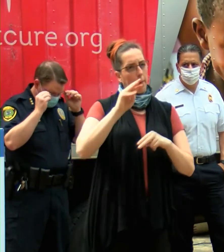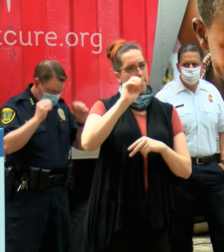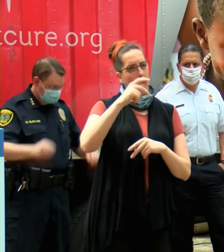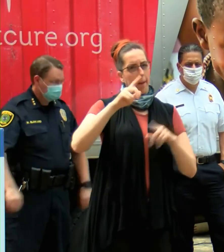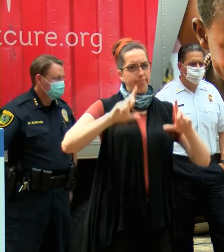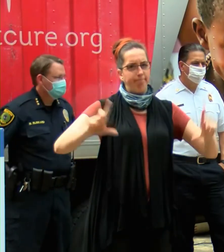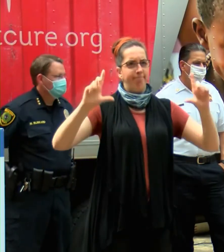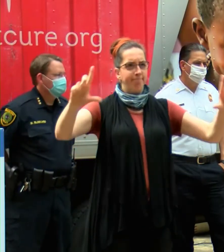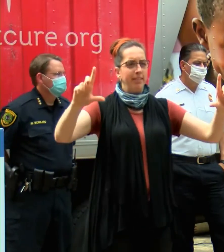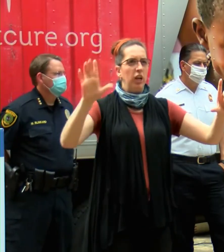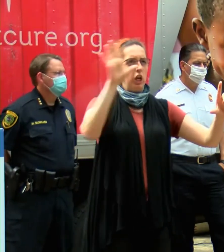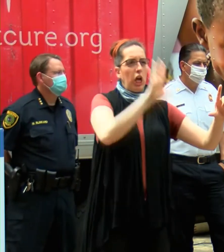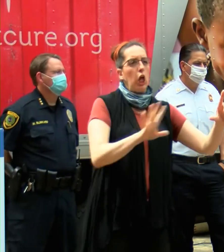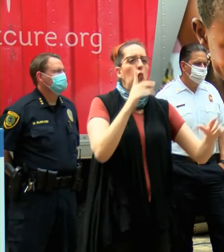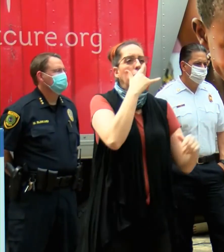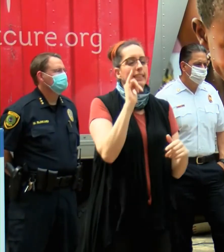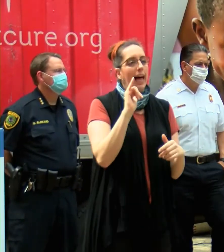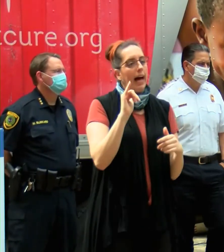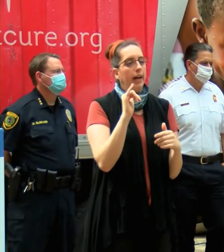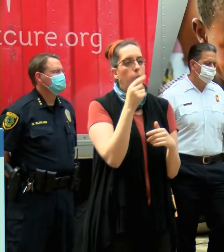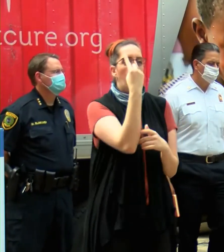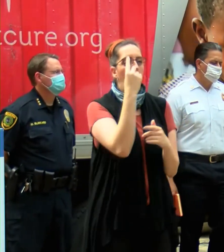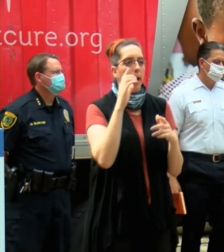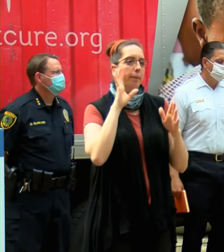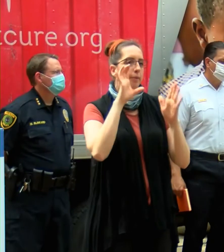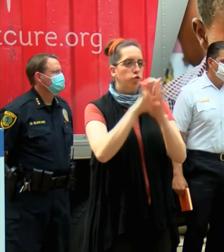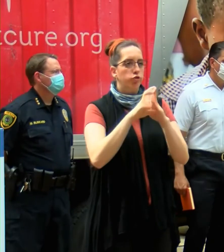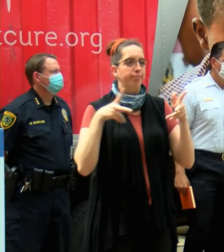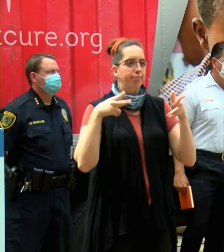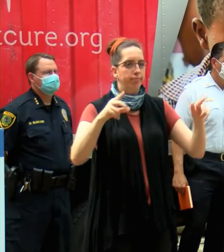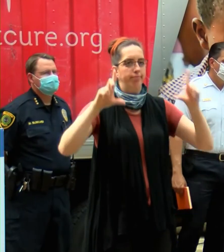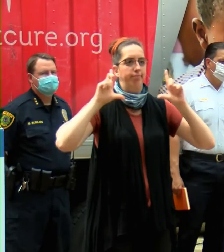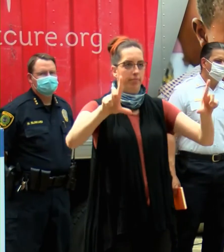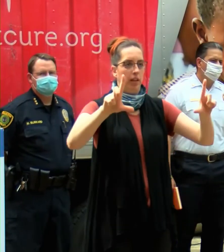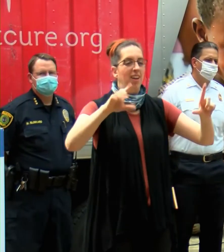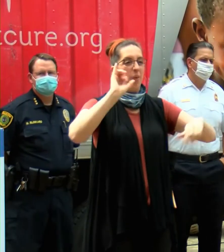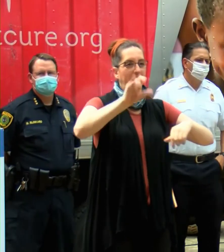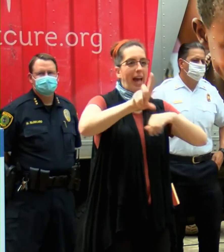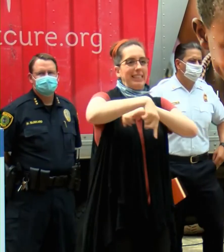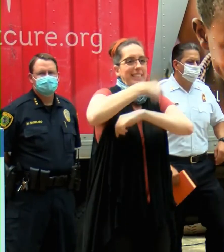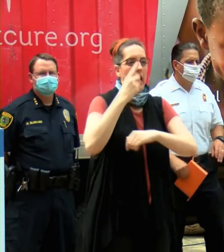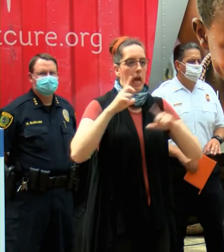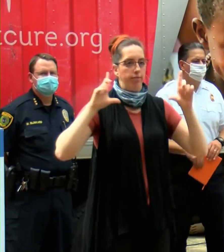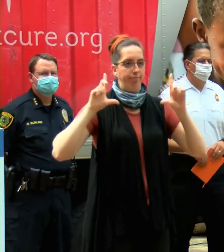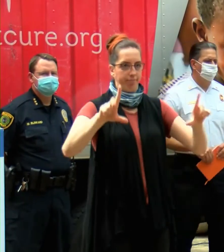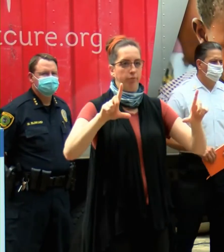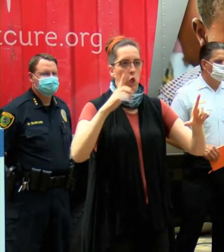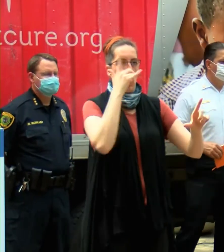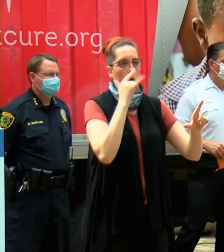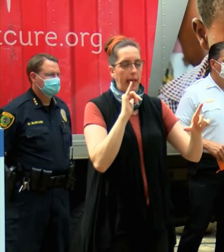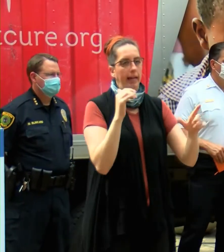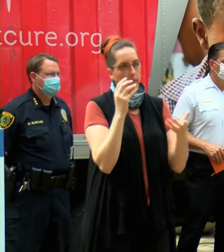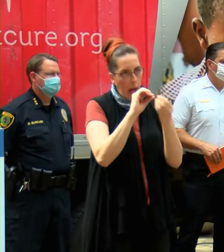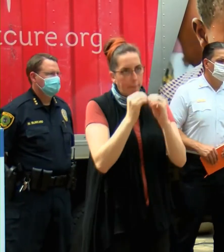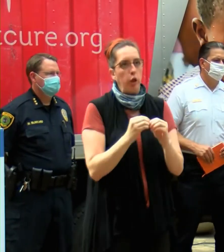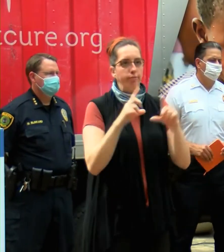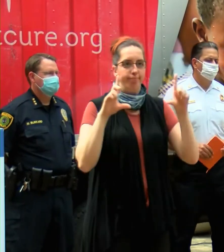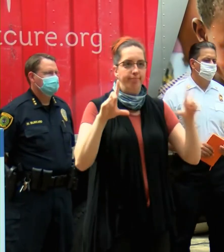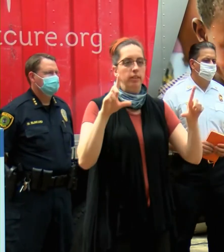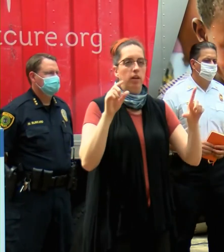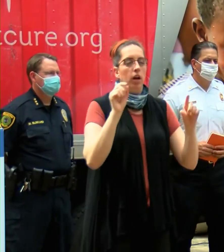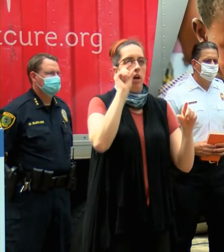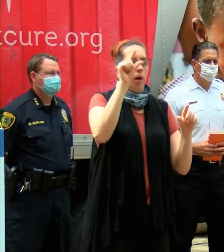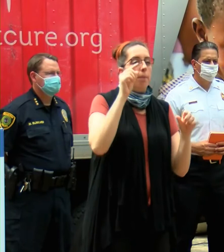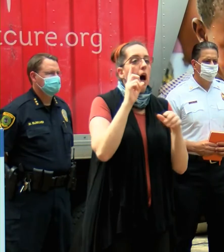like looking at a single frame in the movie. And it will tell you what the facts were for that day when we did it, when we produced the map. But a